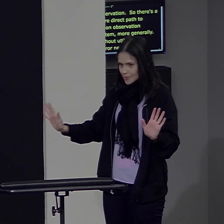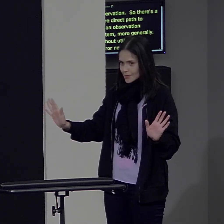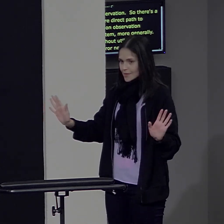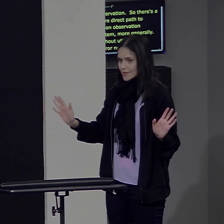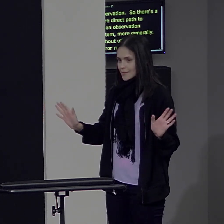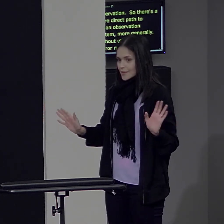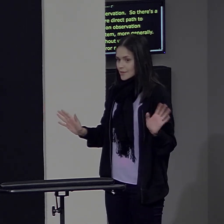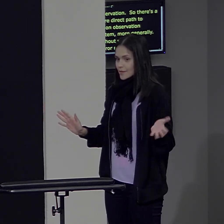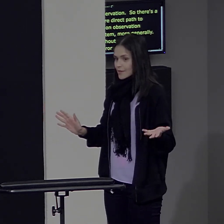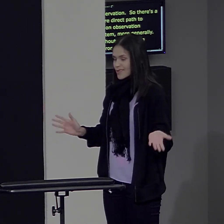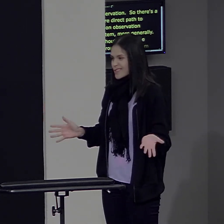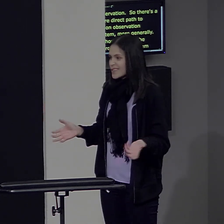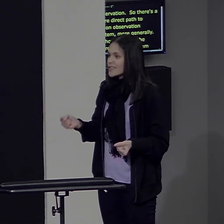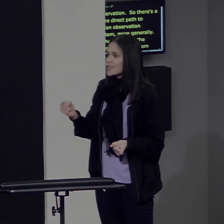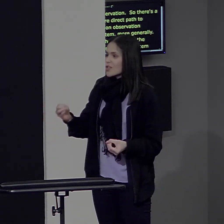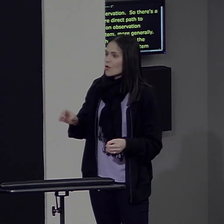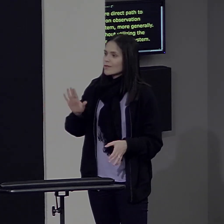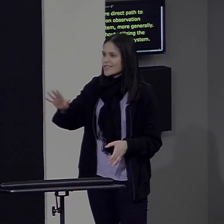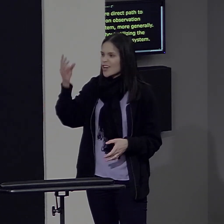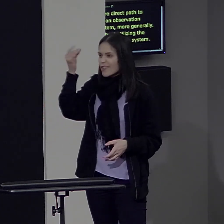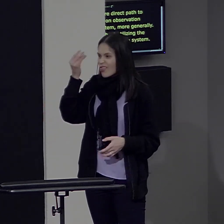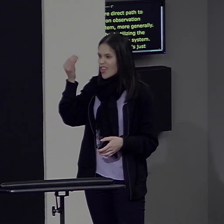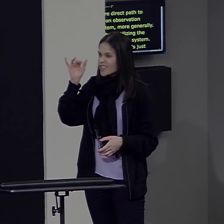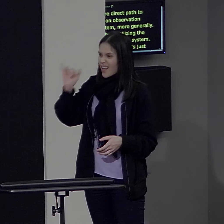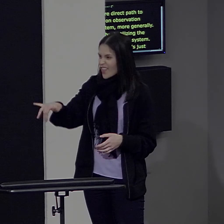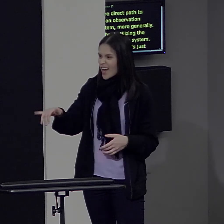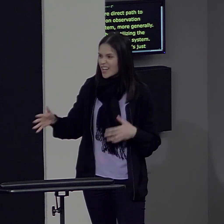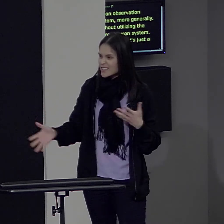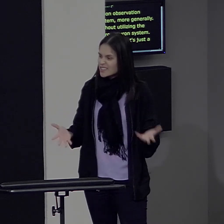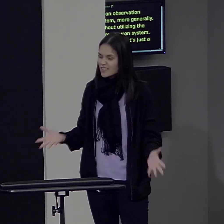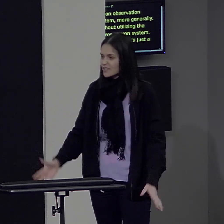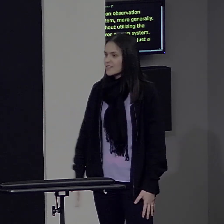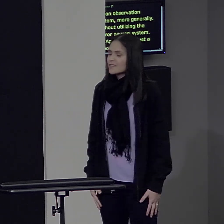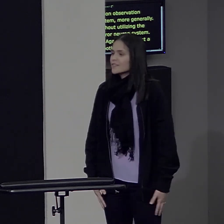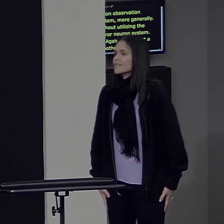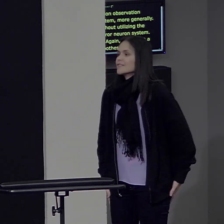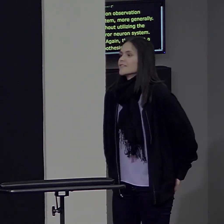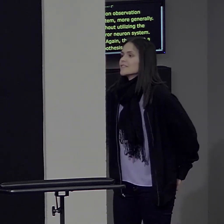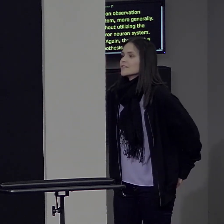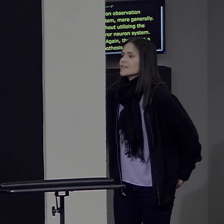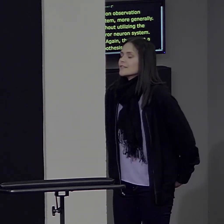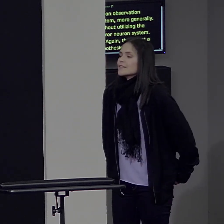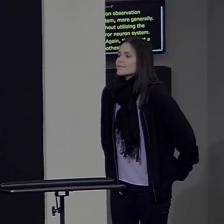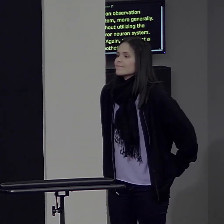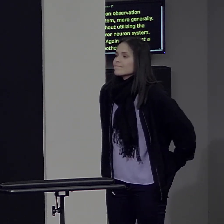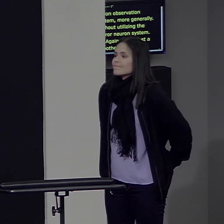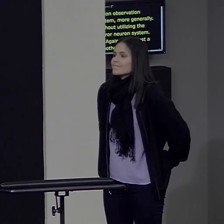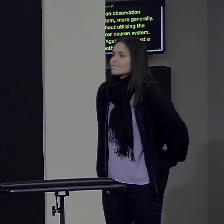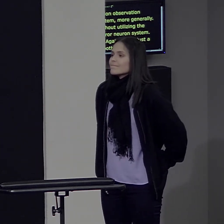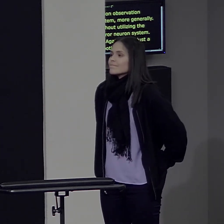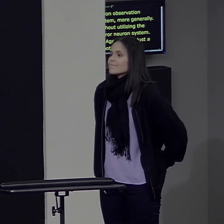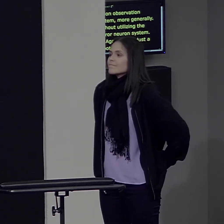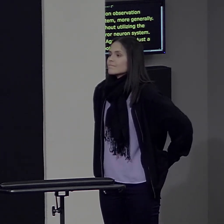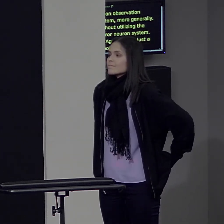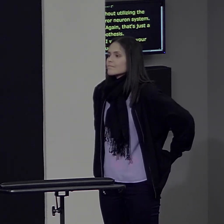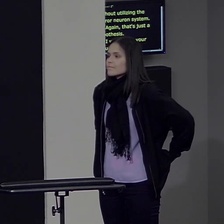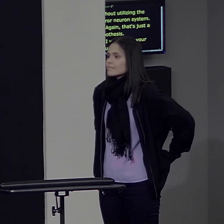So again, that's just a hypothesis. So I would love your thoughts on that.